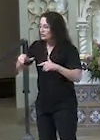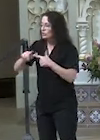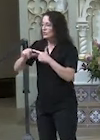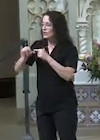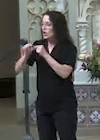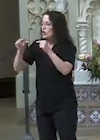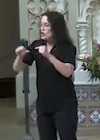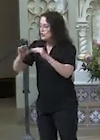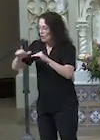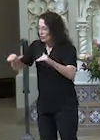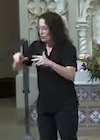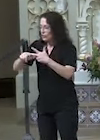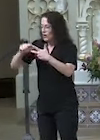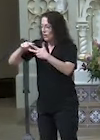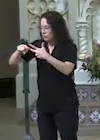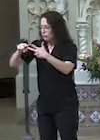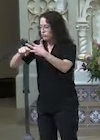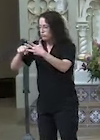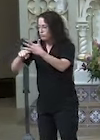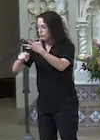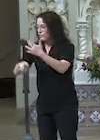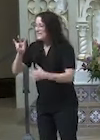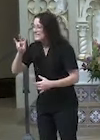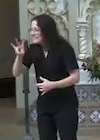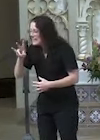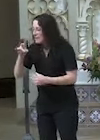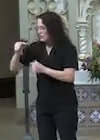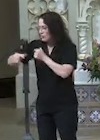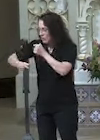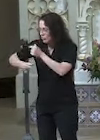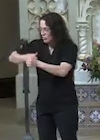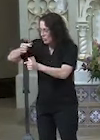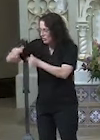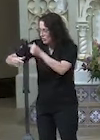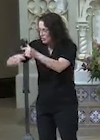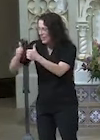Seven generations ahead is what we should be acting on.